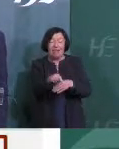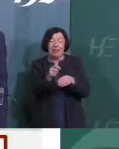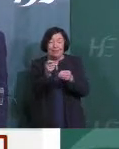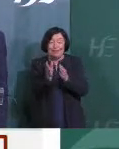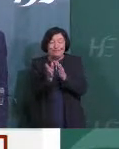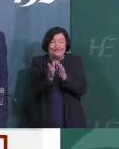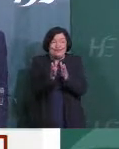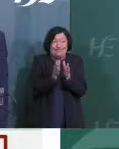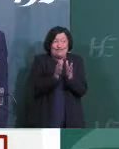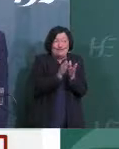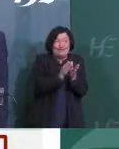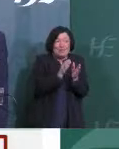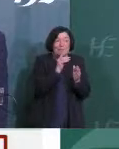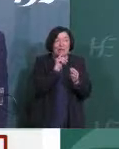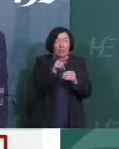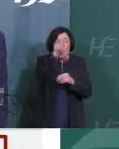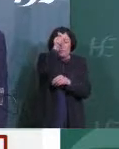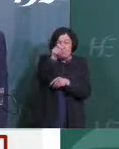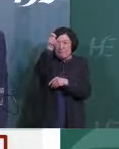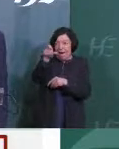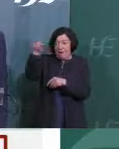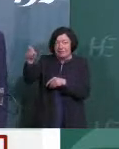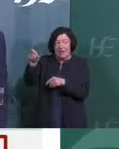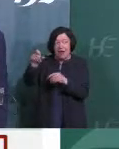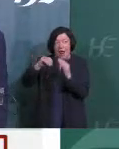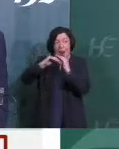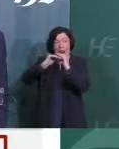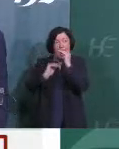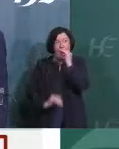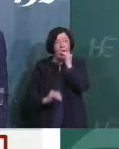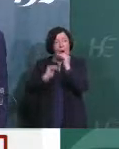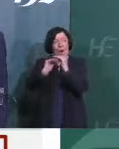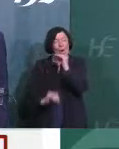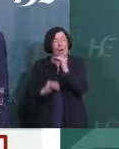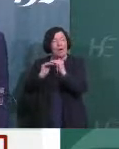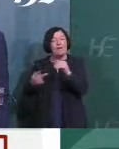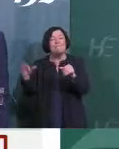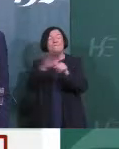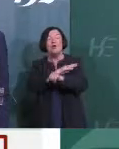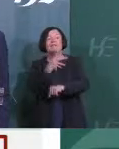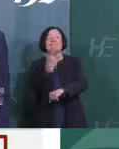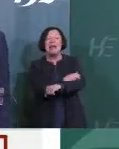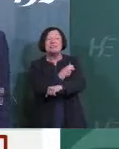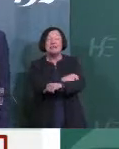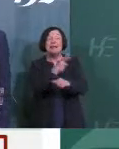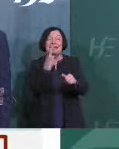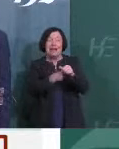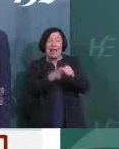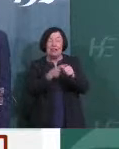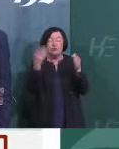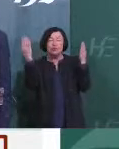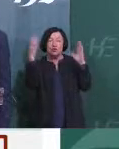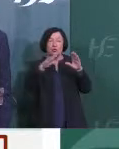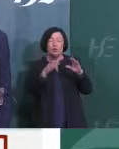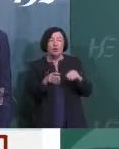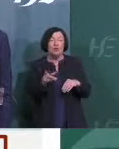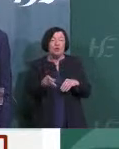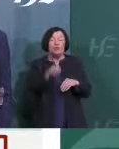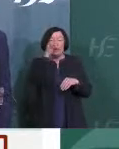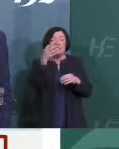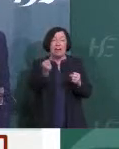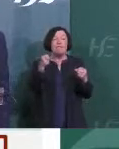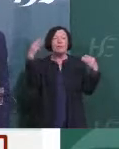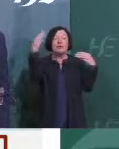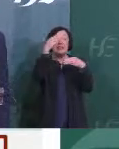left, leaving those bars very low in those who've been fully vaccinated. Again, underlining the great degree of